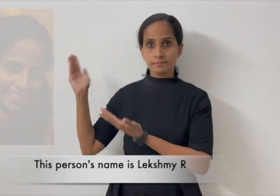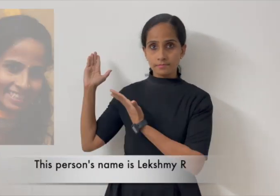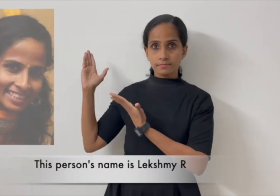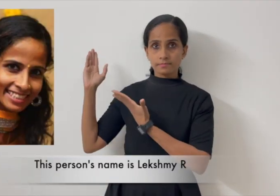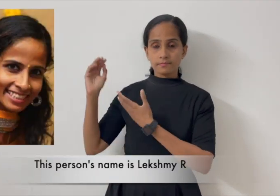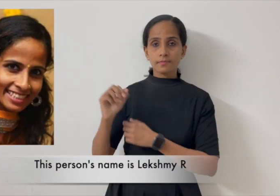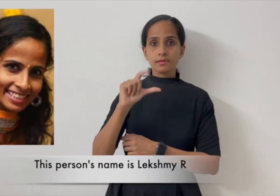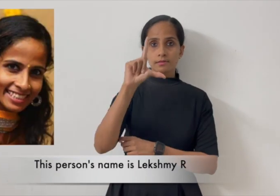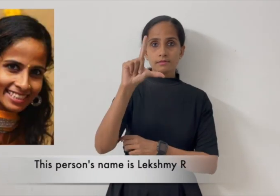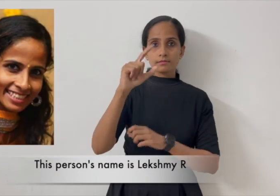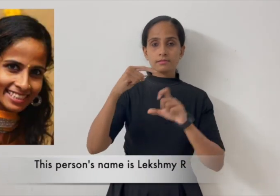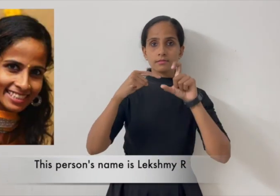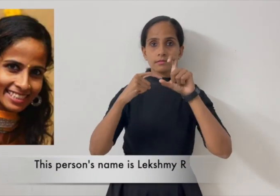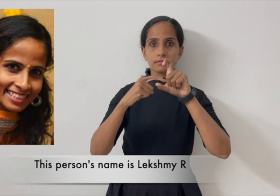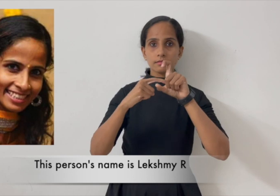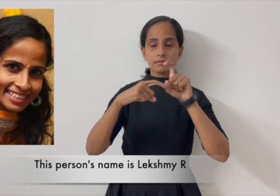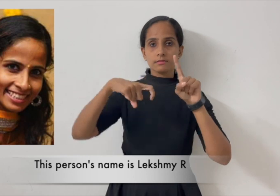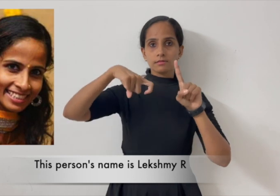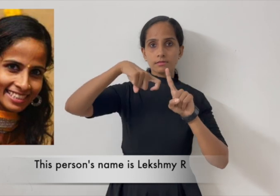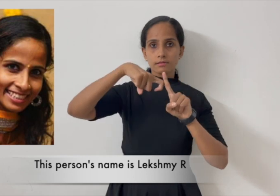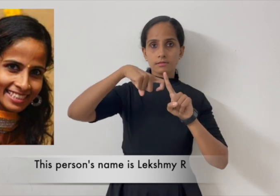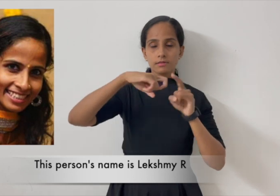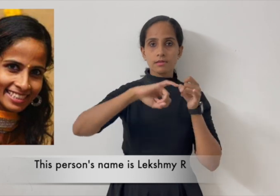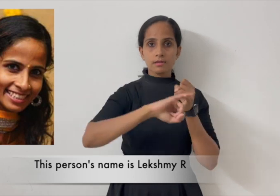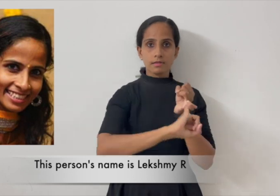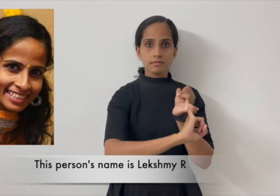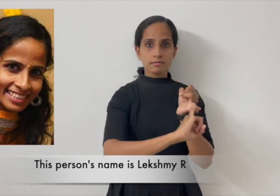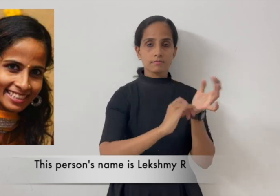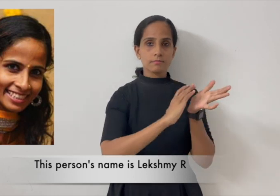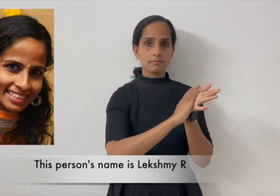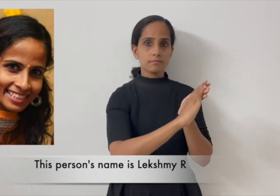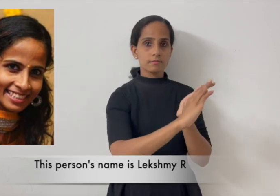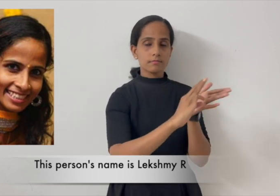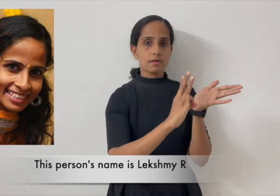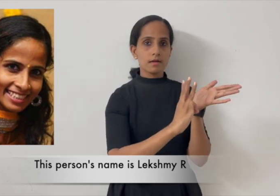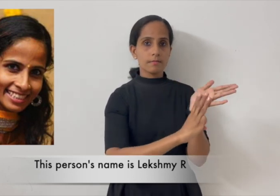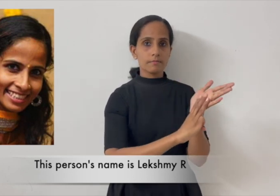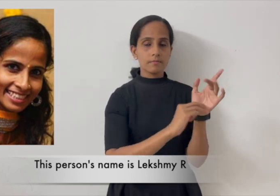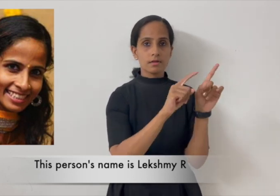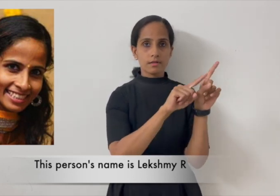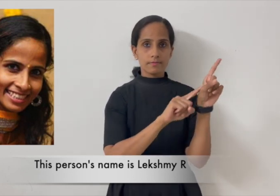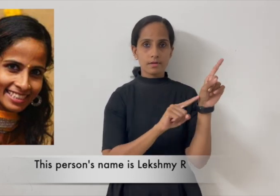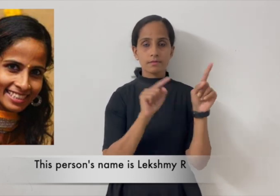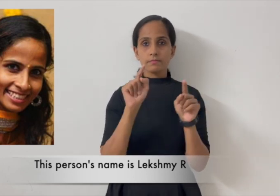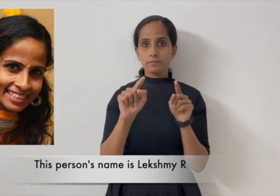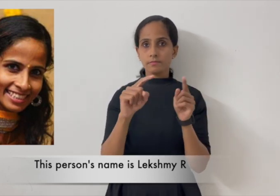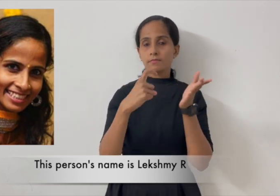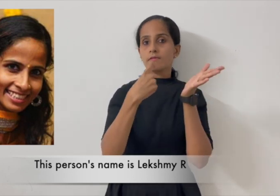This person's name is Lakshmi R.